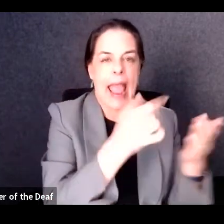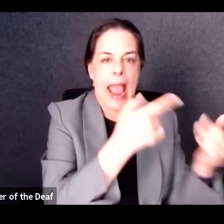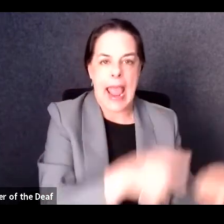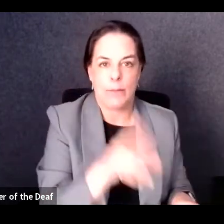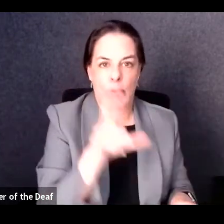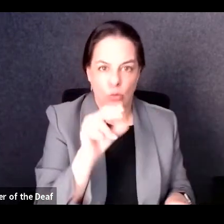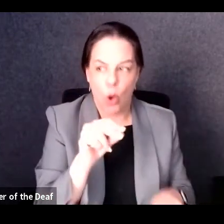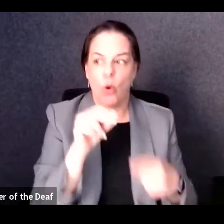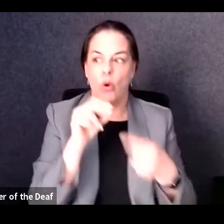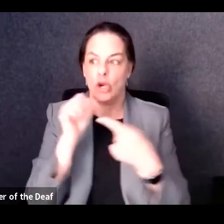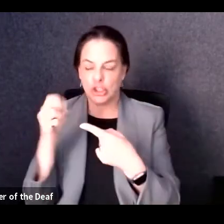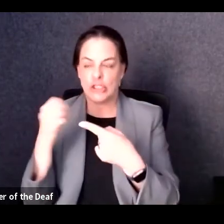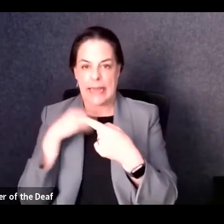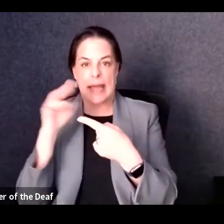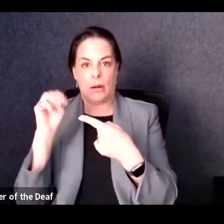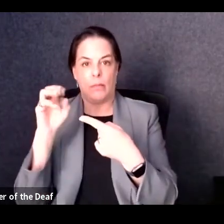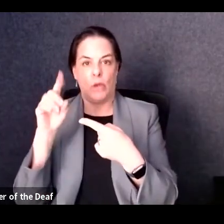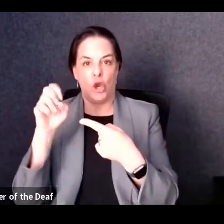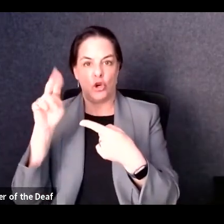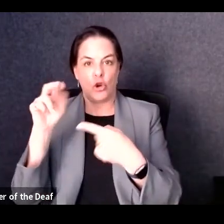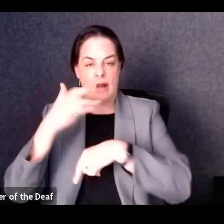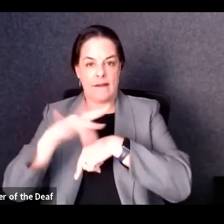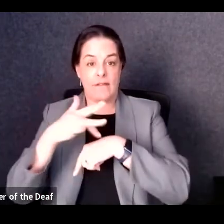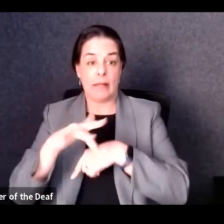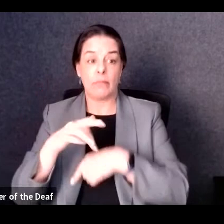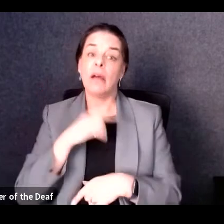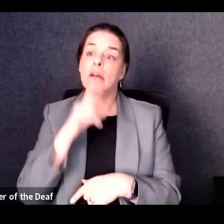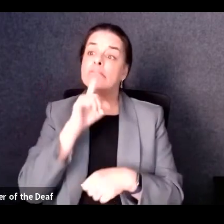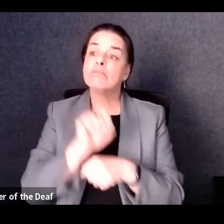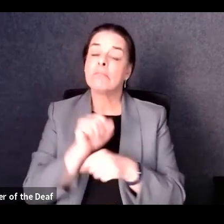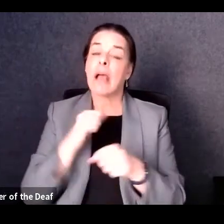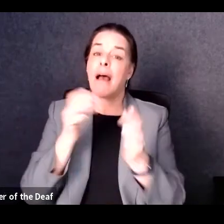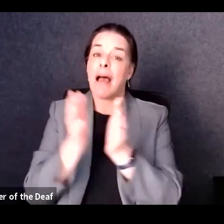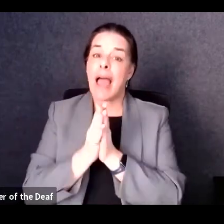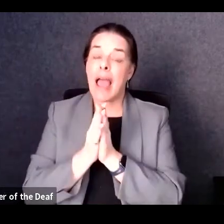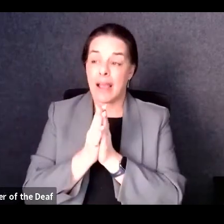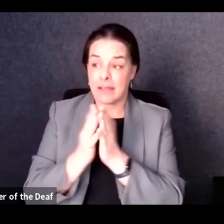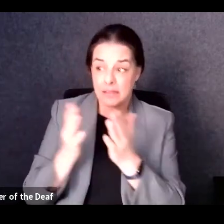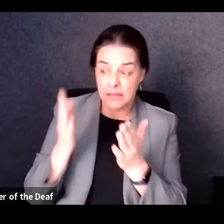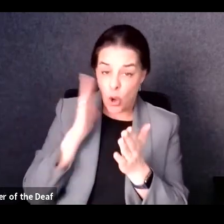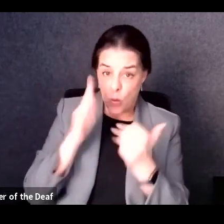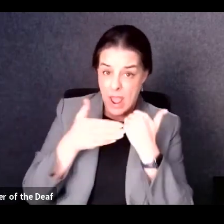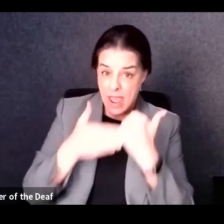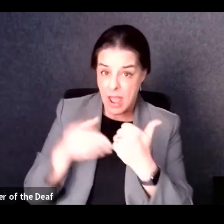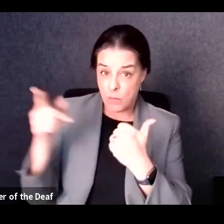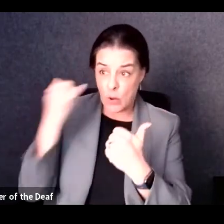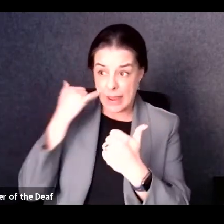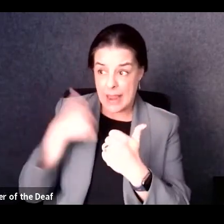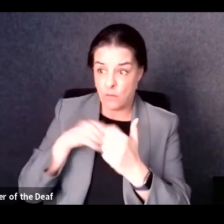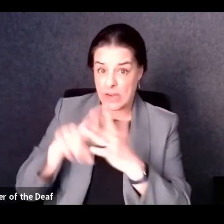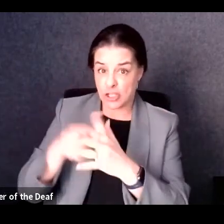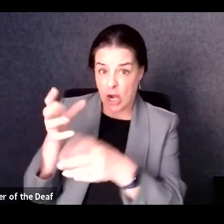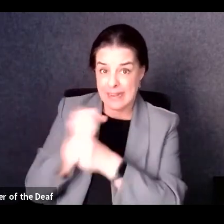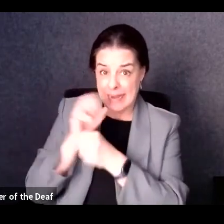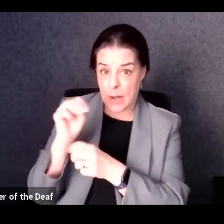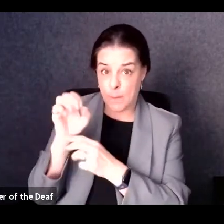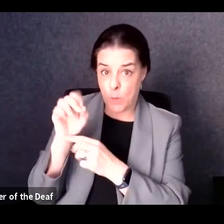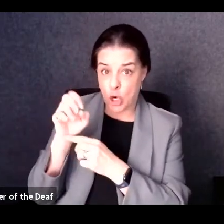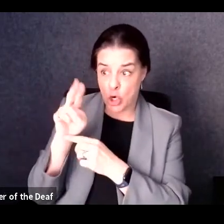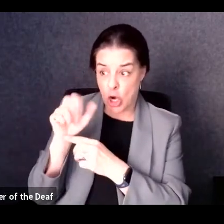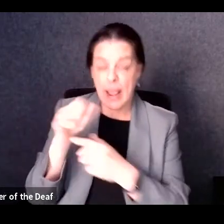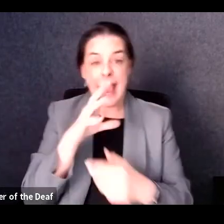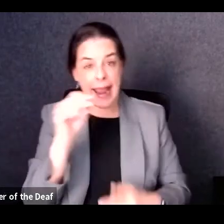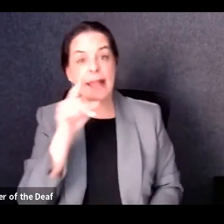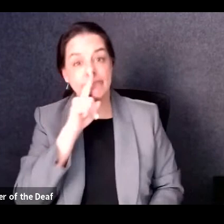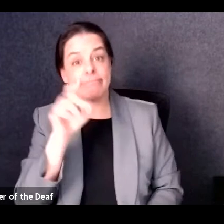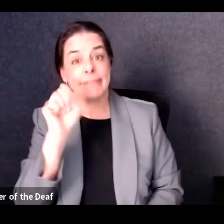she had Moderna available. I actually asked if it would help her out if we started taking Moderna, and it actually